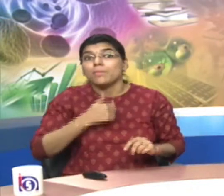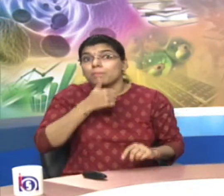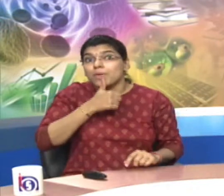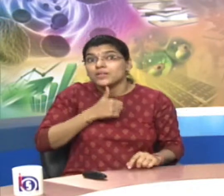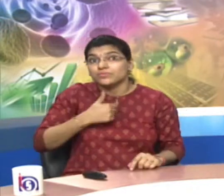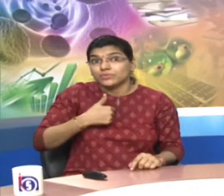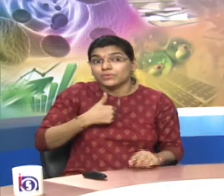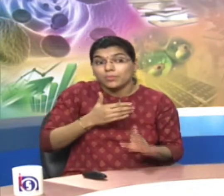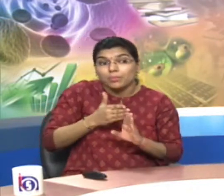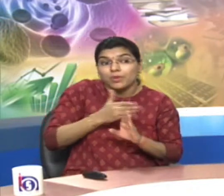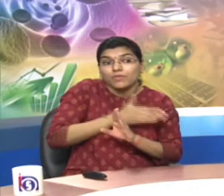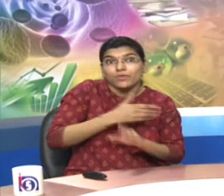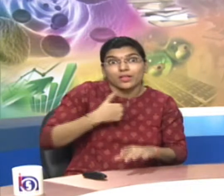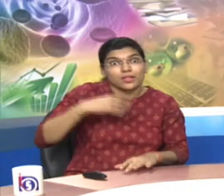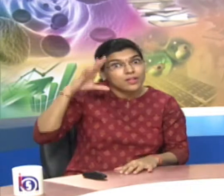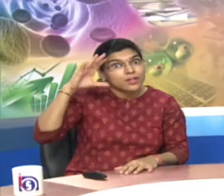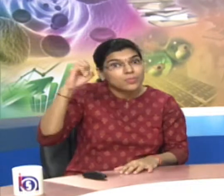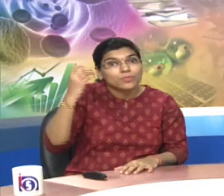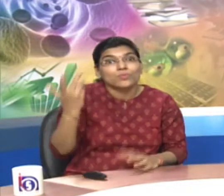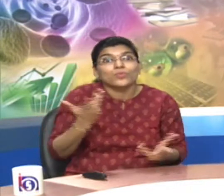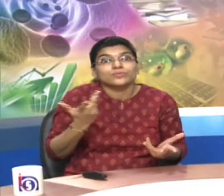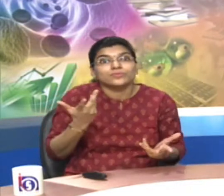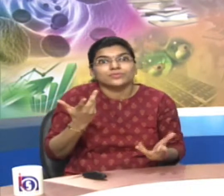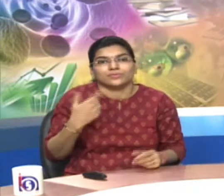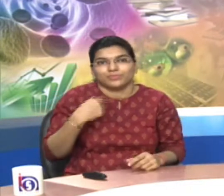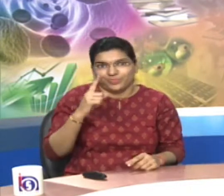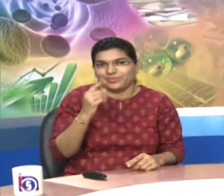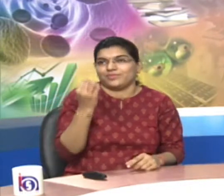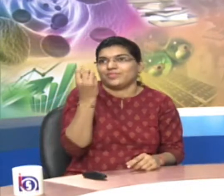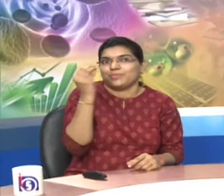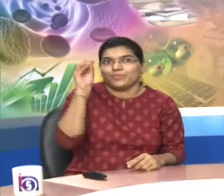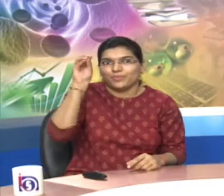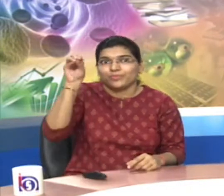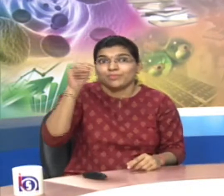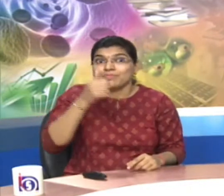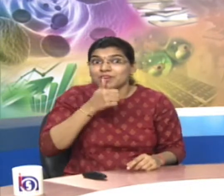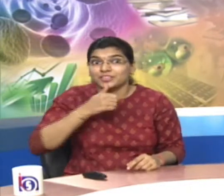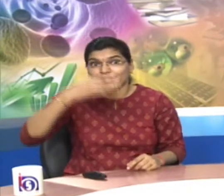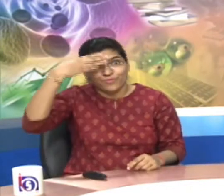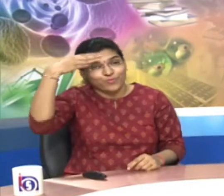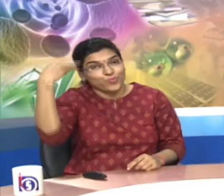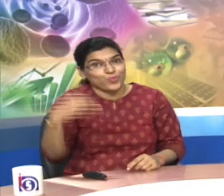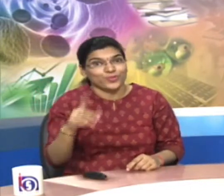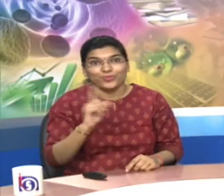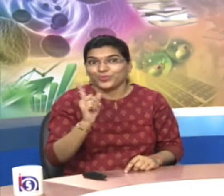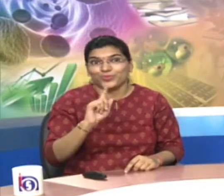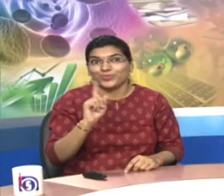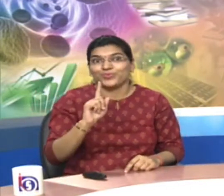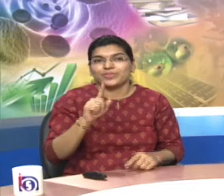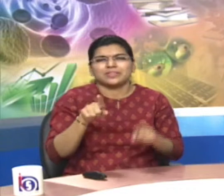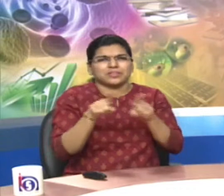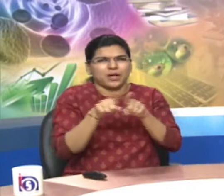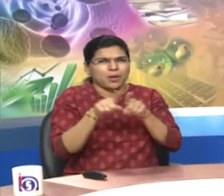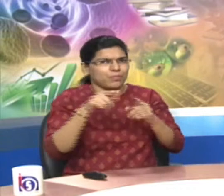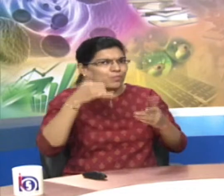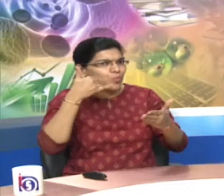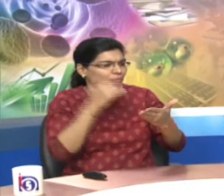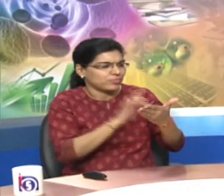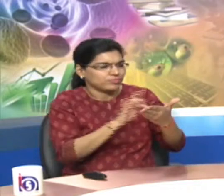words. If I have put the password and I remember my password, so when I will put my password, only then